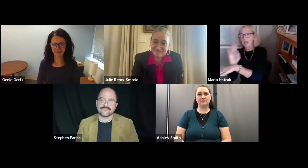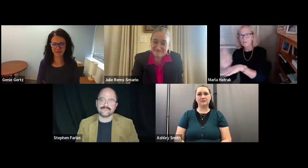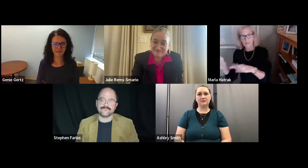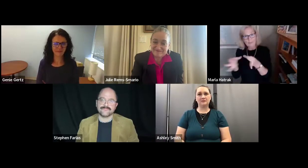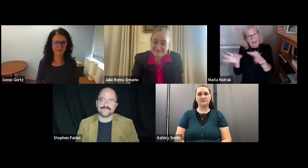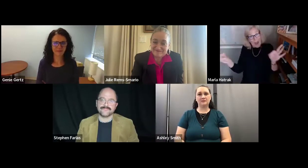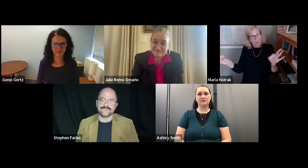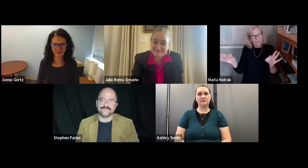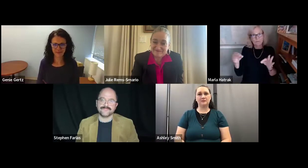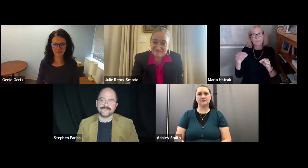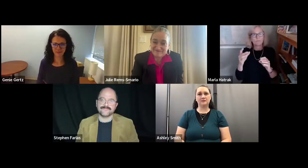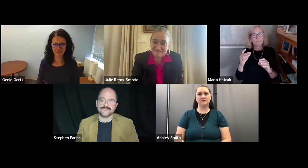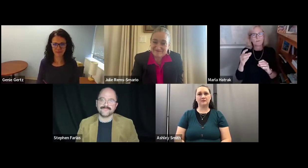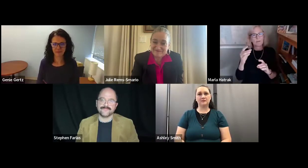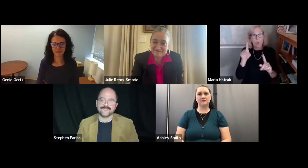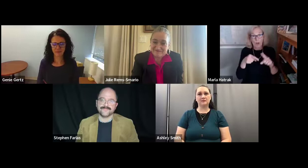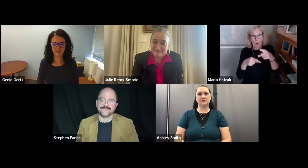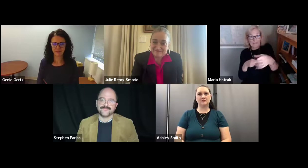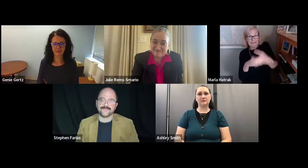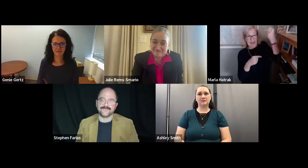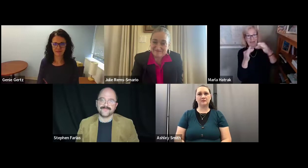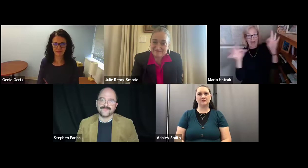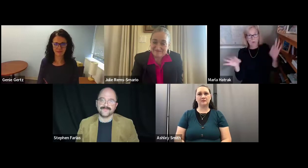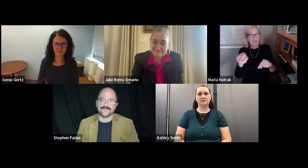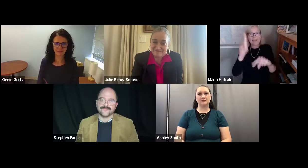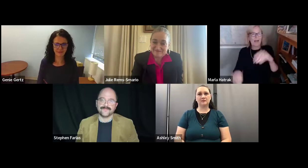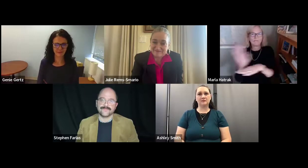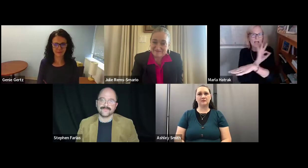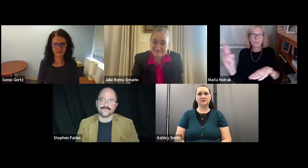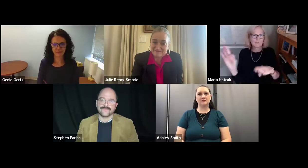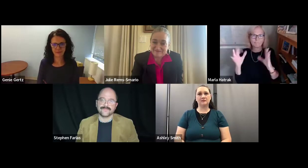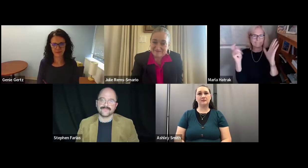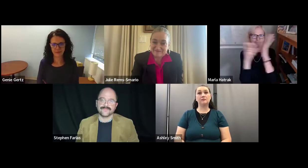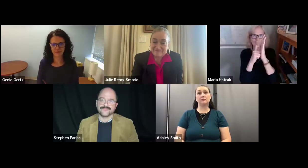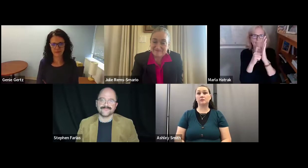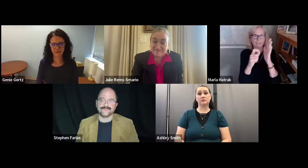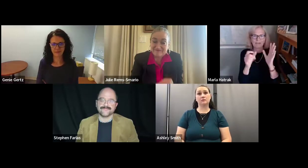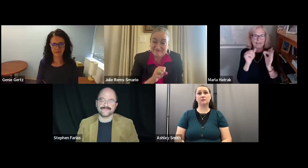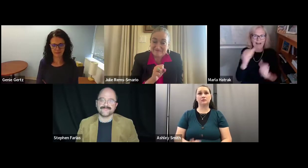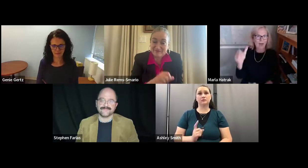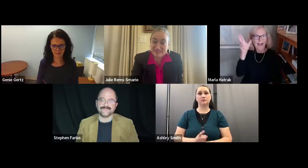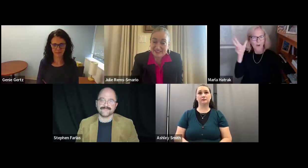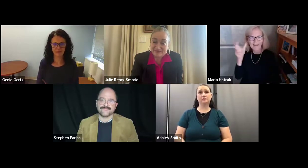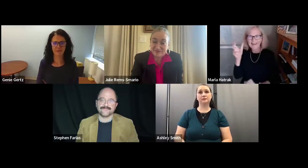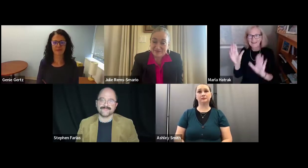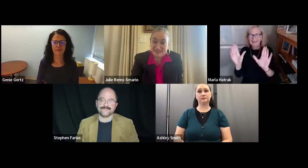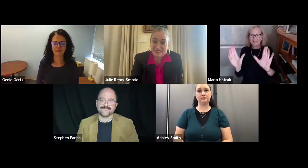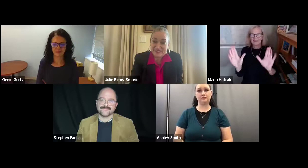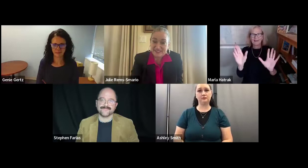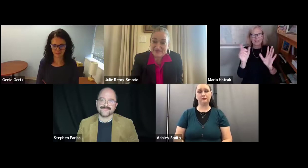is able to function and not function is determined by an individual. And they deem that the ability to hear